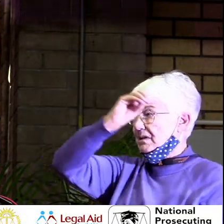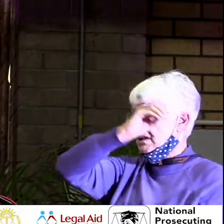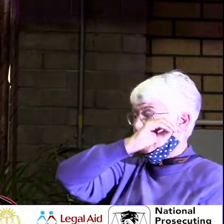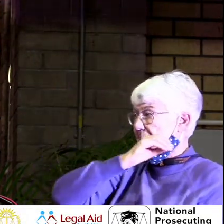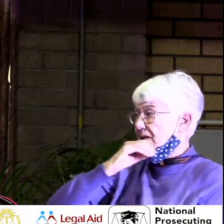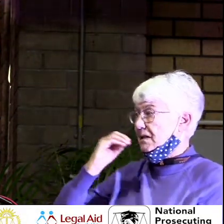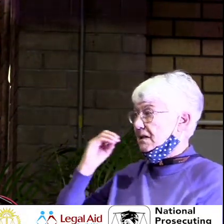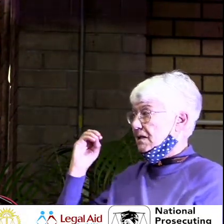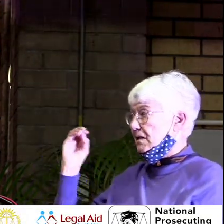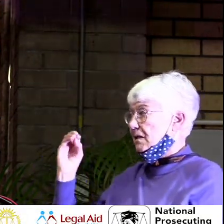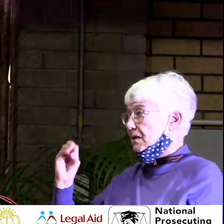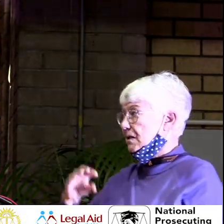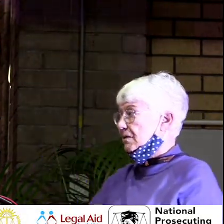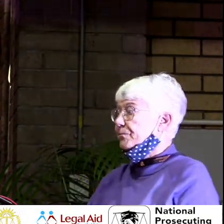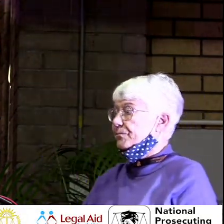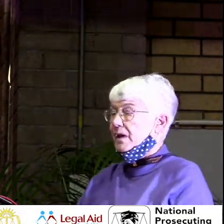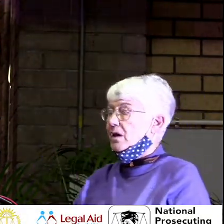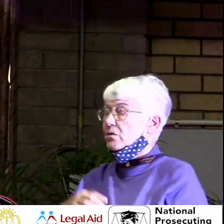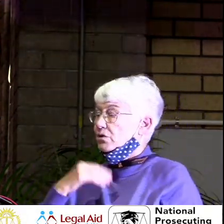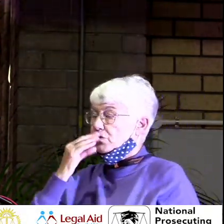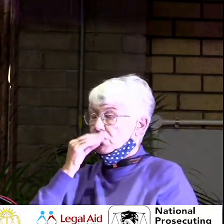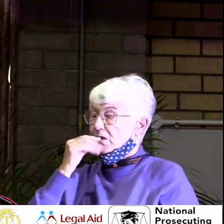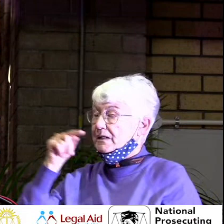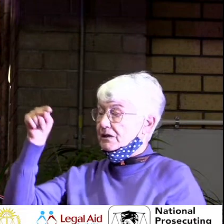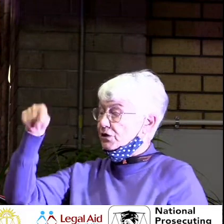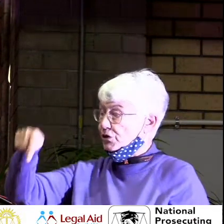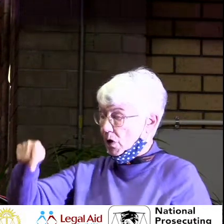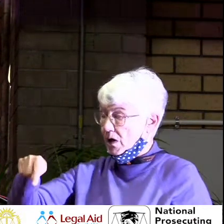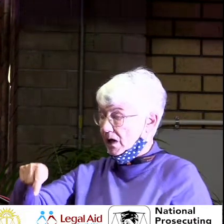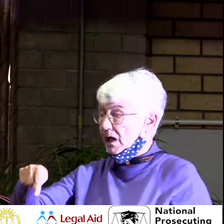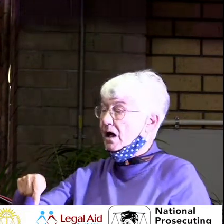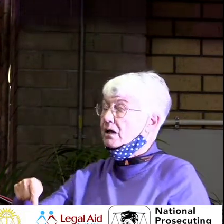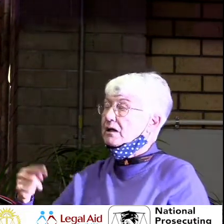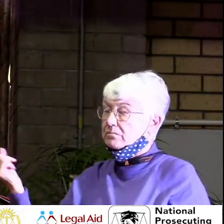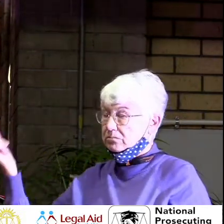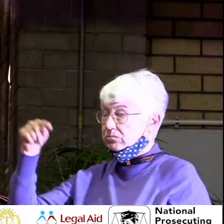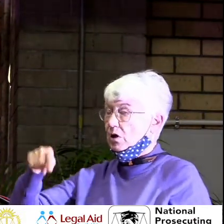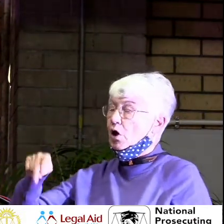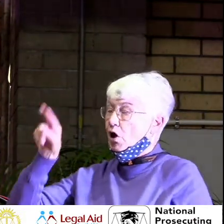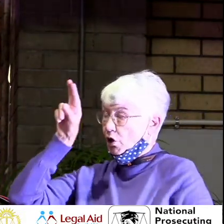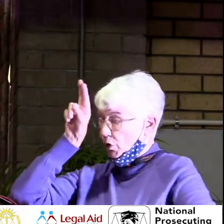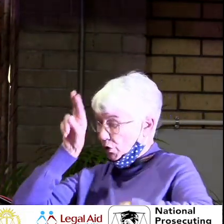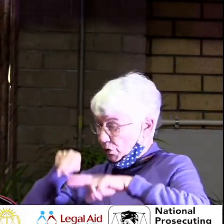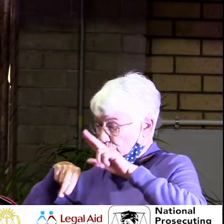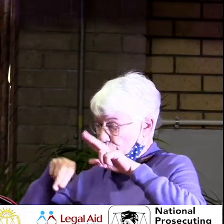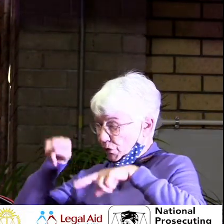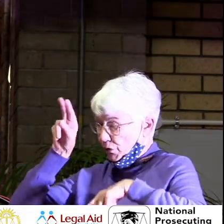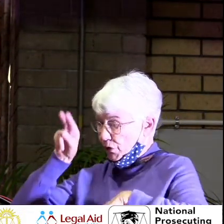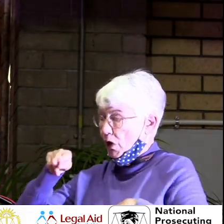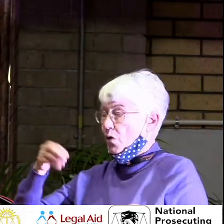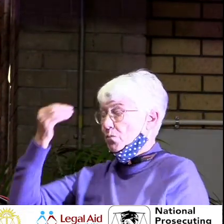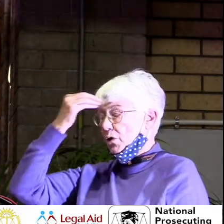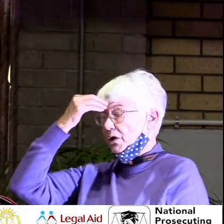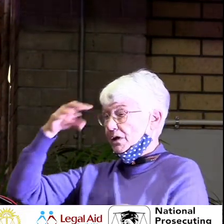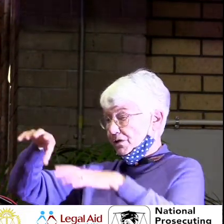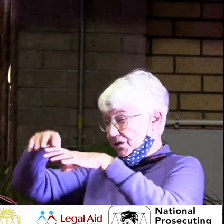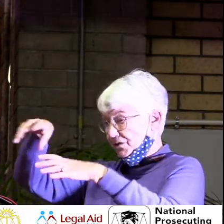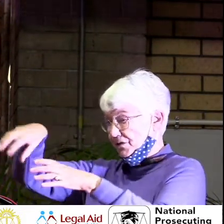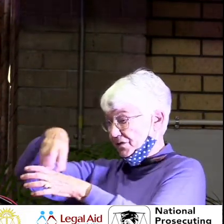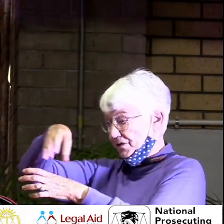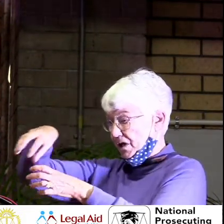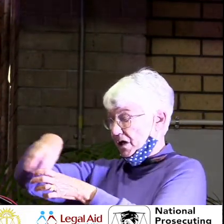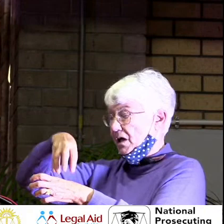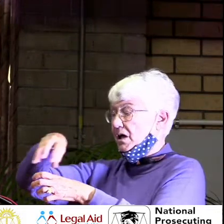priority list for new police station, but obviously it is a priority, and I will inform the provincial